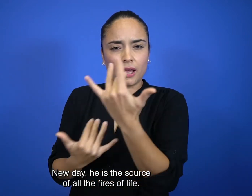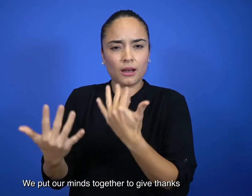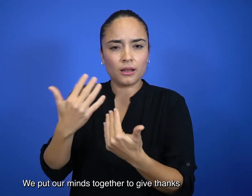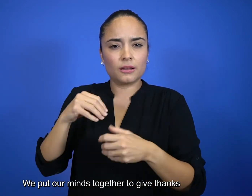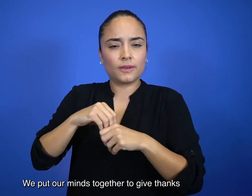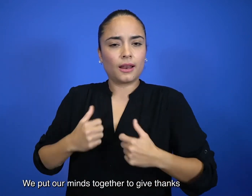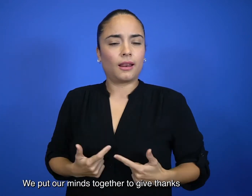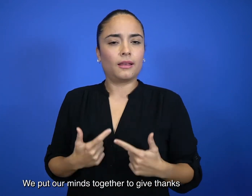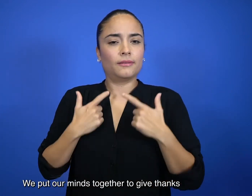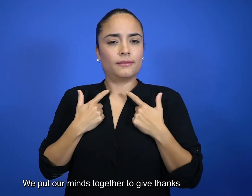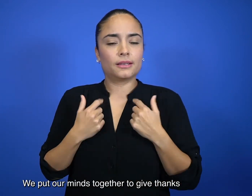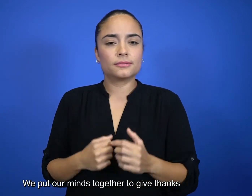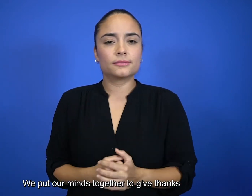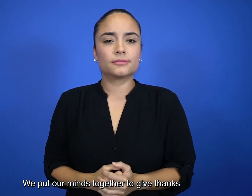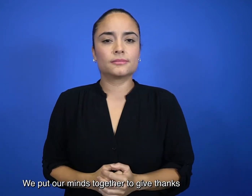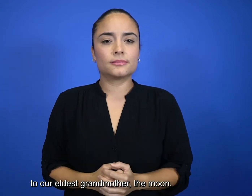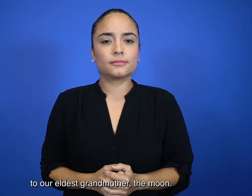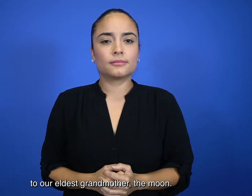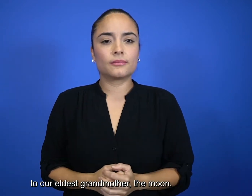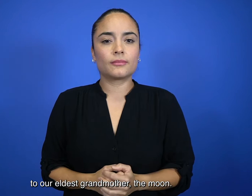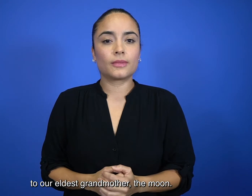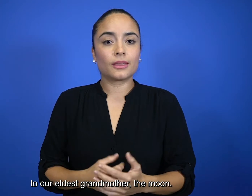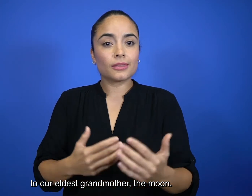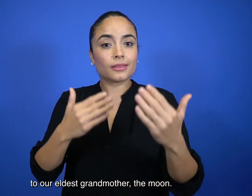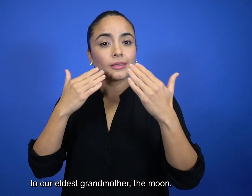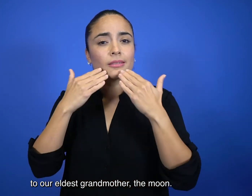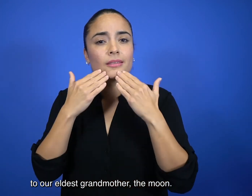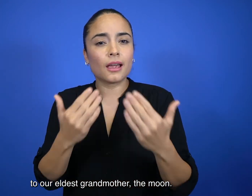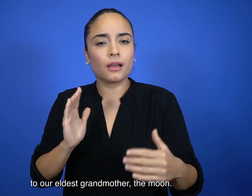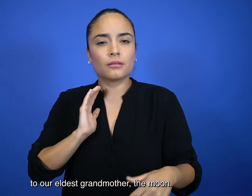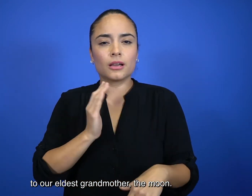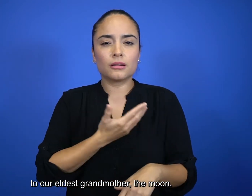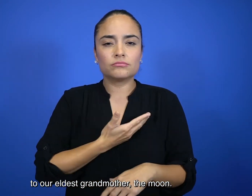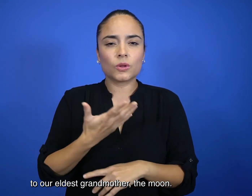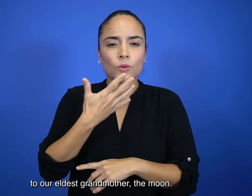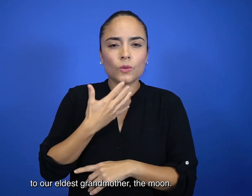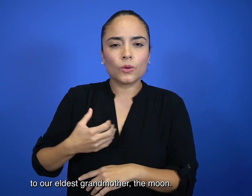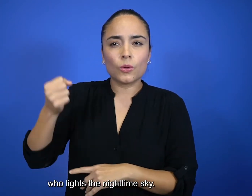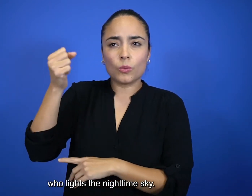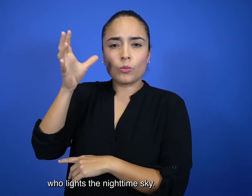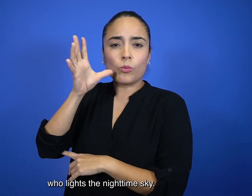We put our minds together to give thanks to our eldest grandmother, the moon, who lights the